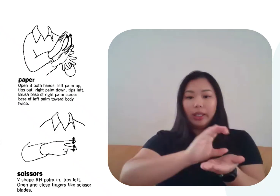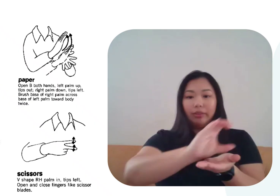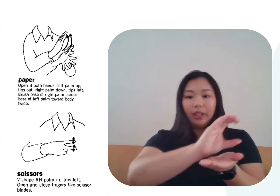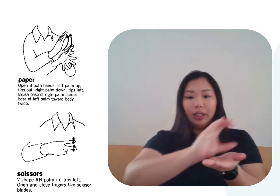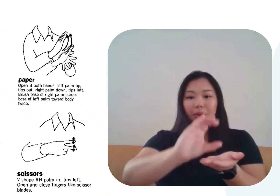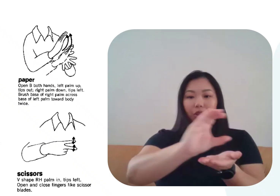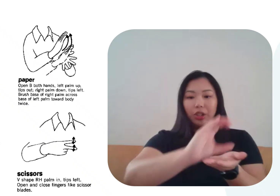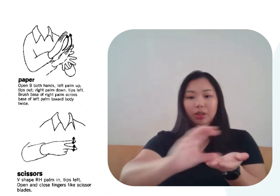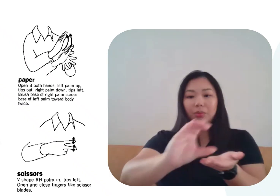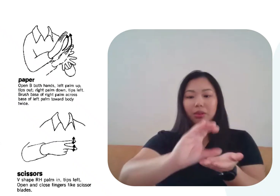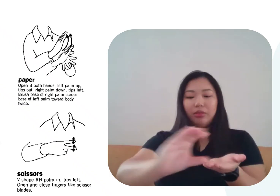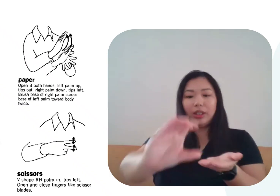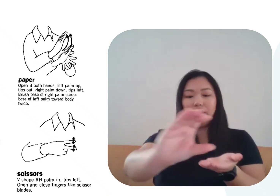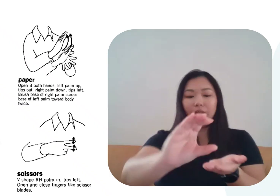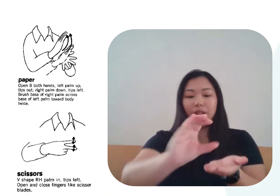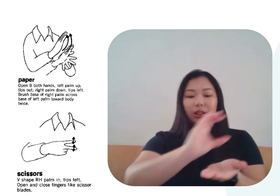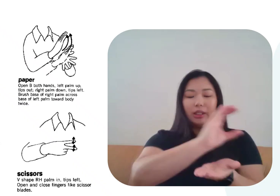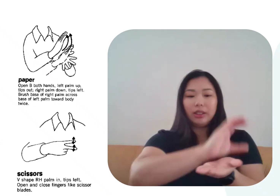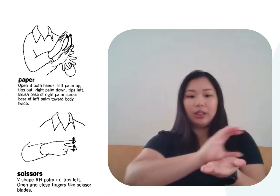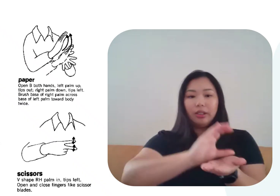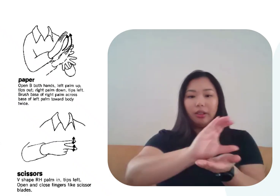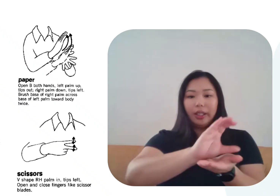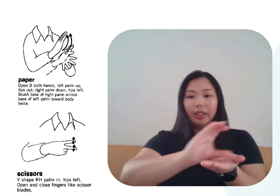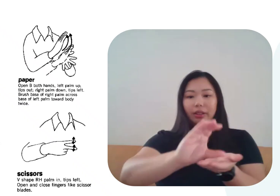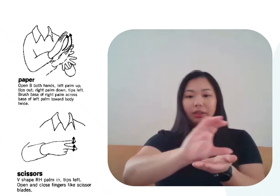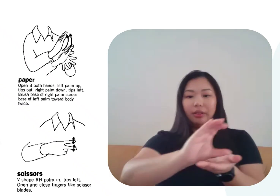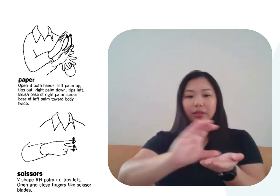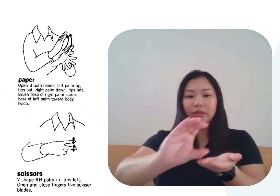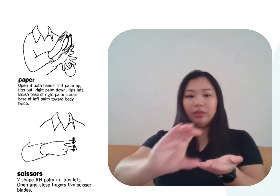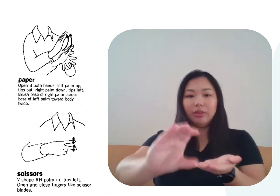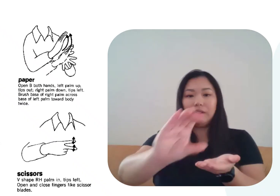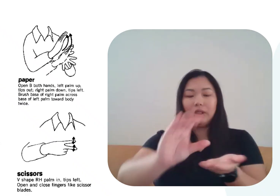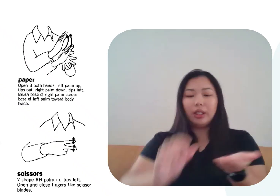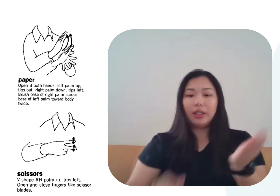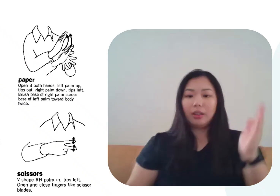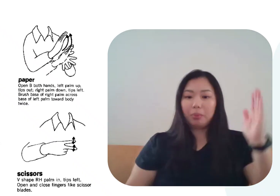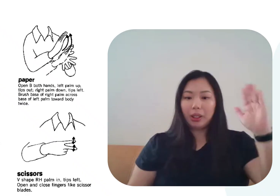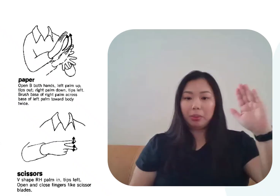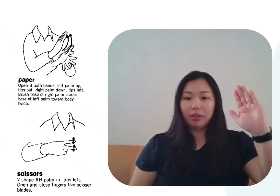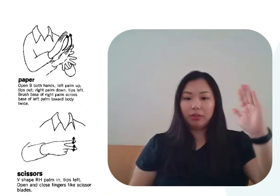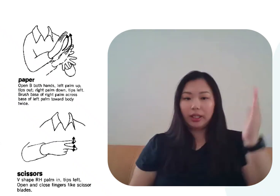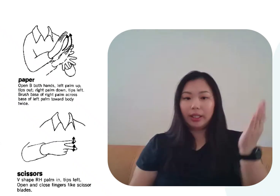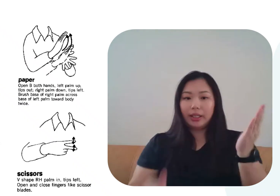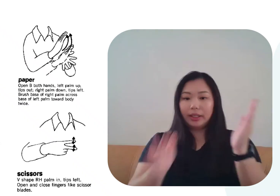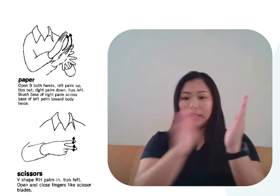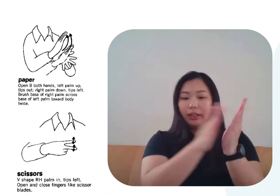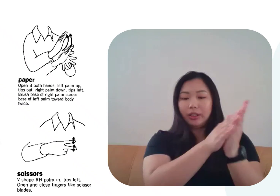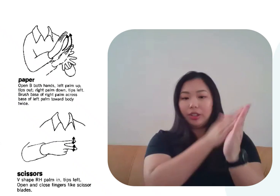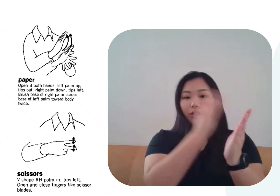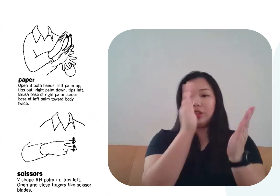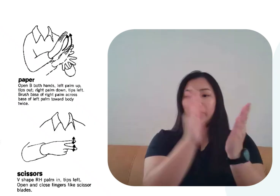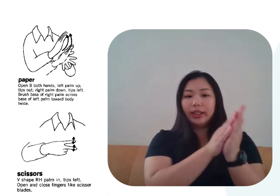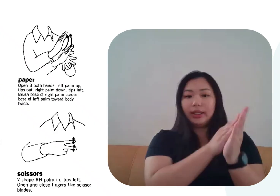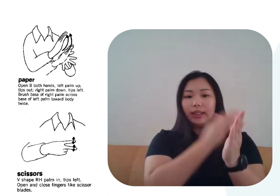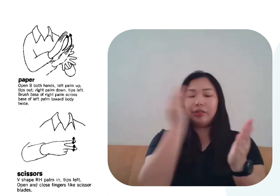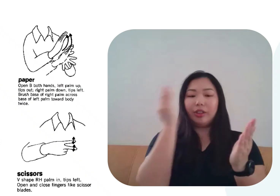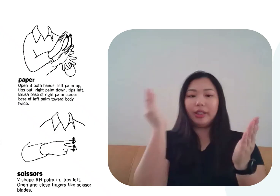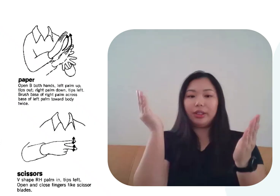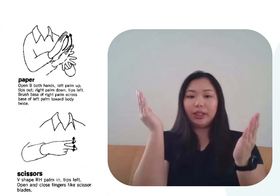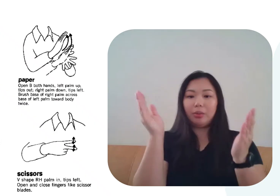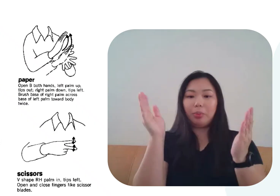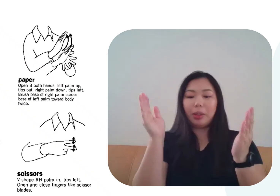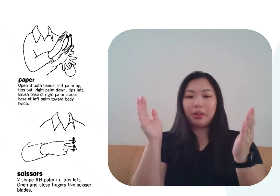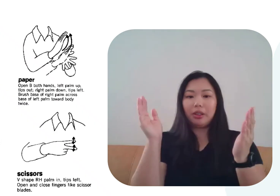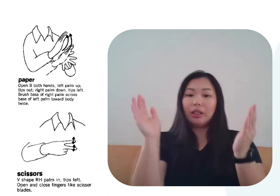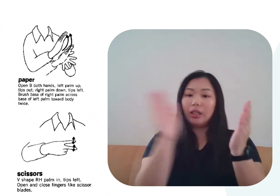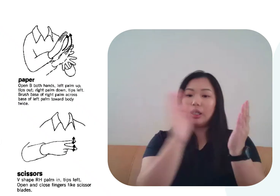a wave-like motion, move outwards. Crayon. Paper, flat hand, and stroke twice as if you're